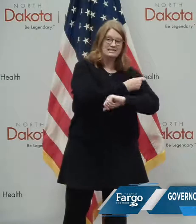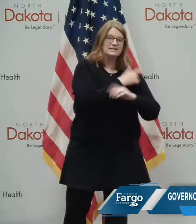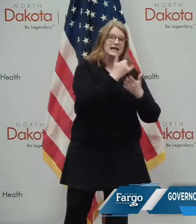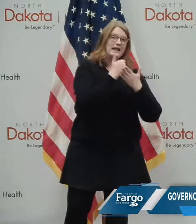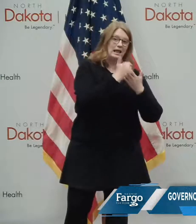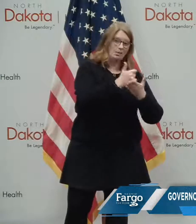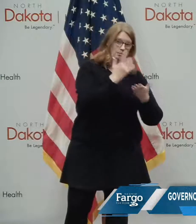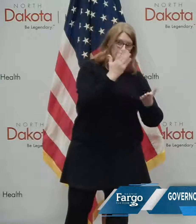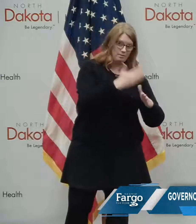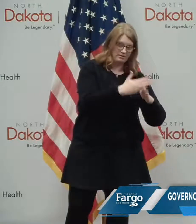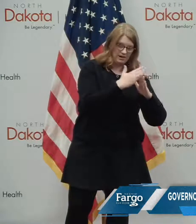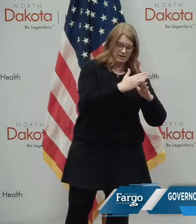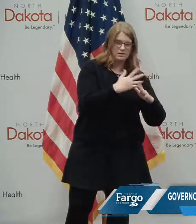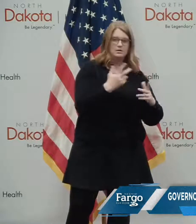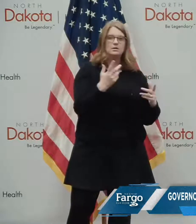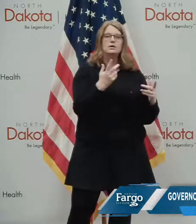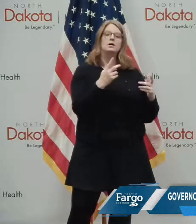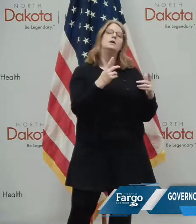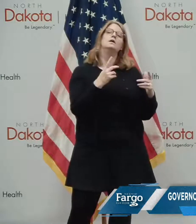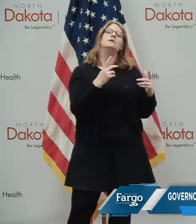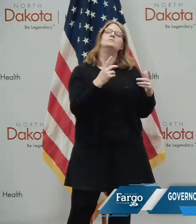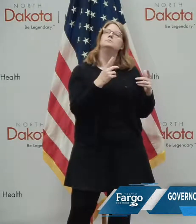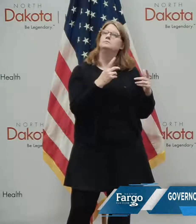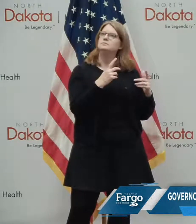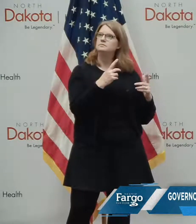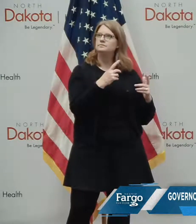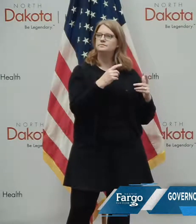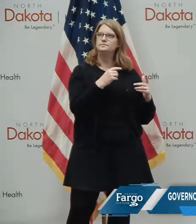lot of common things that we're doing with these things.